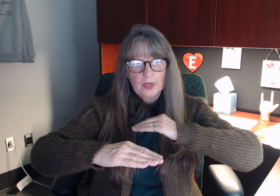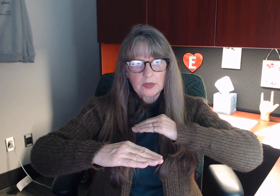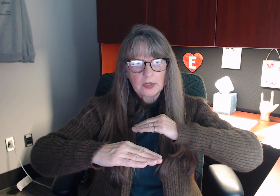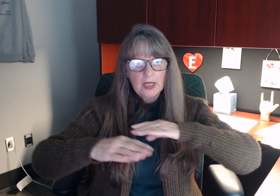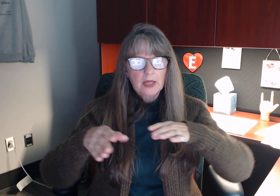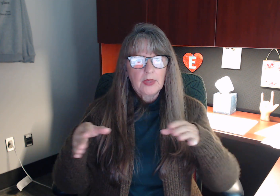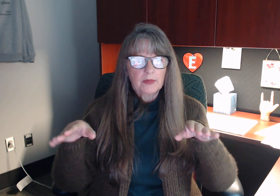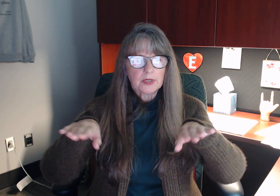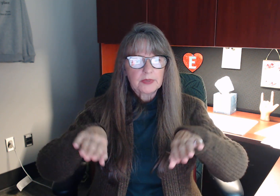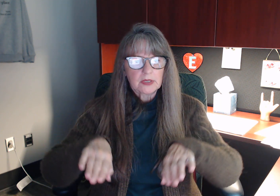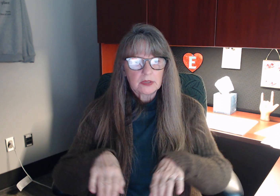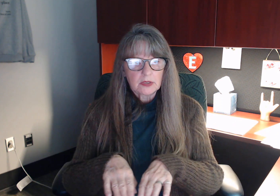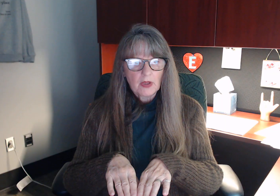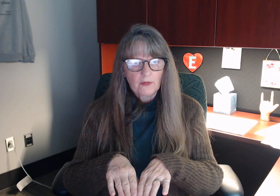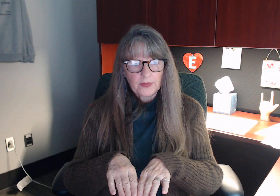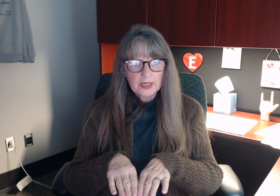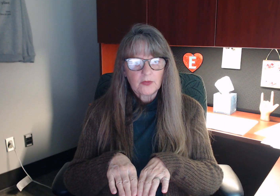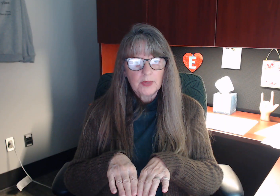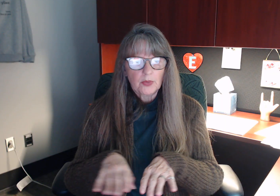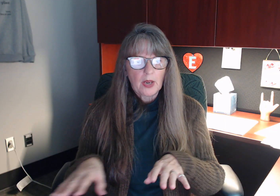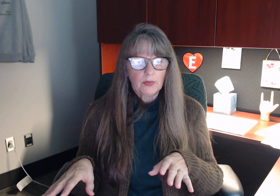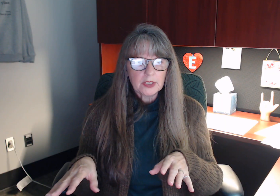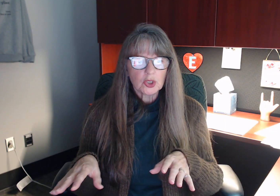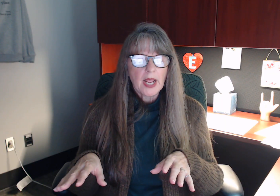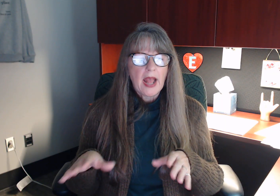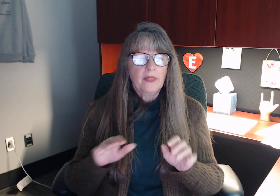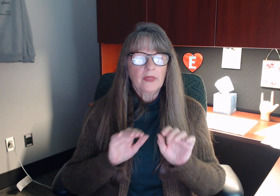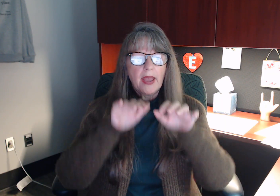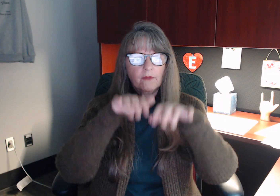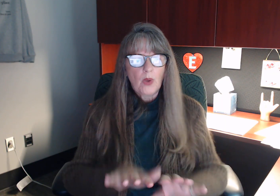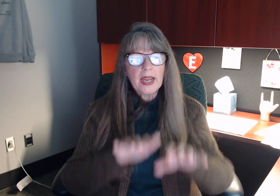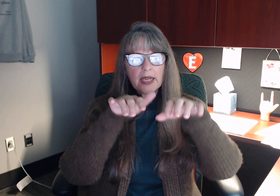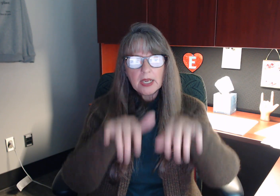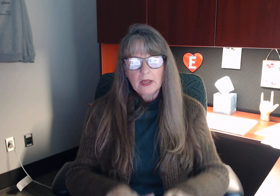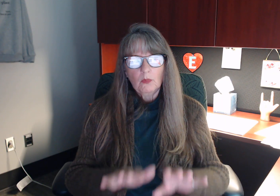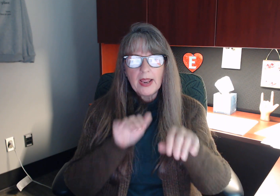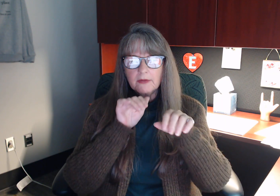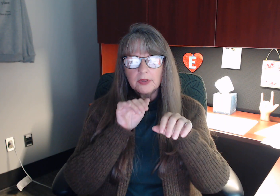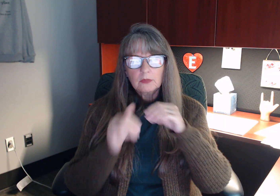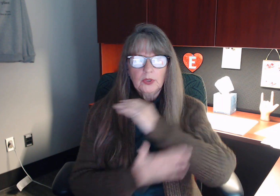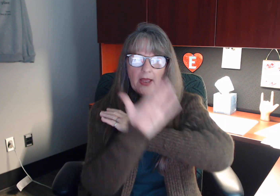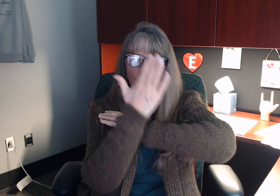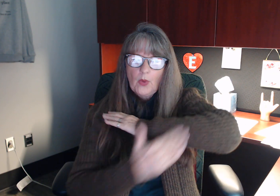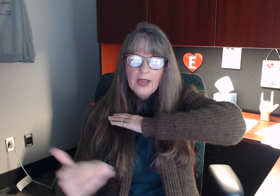ones. They have subsets of flanks of mid-ridge, and then they have wave, where you have